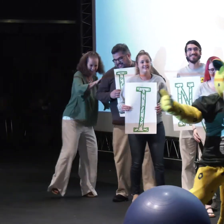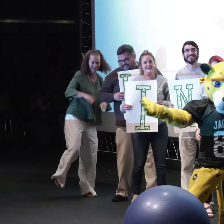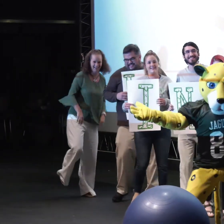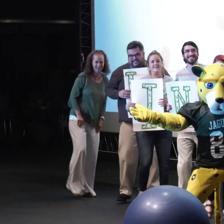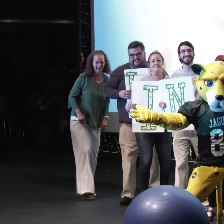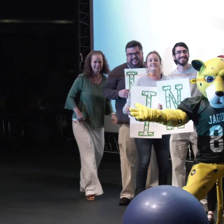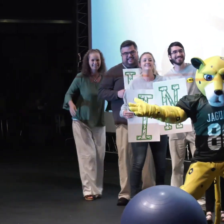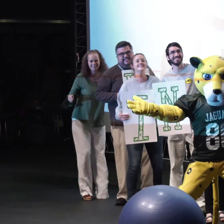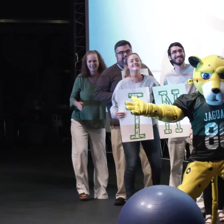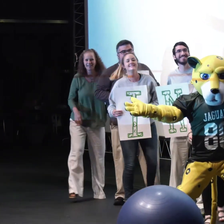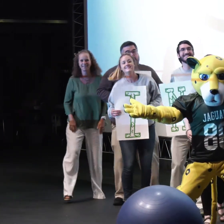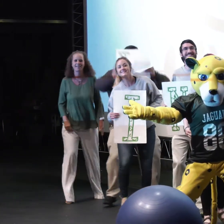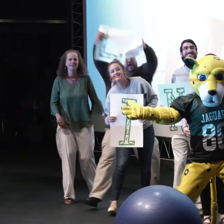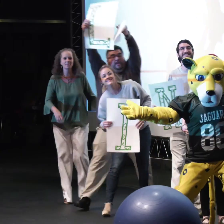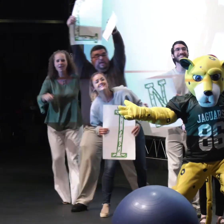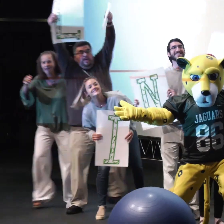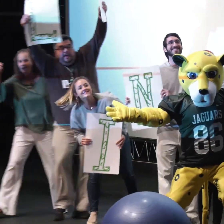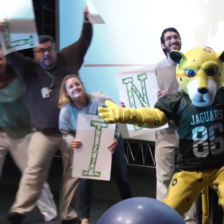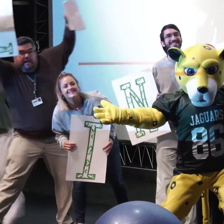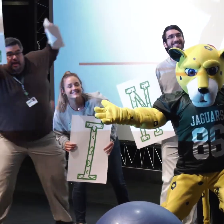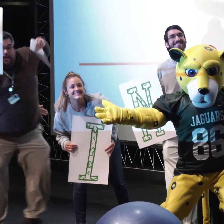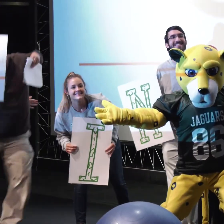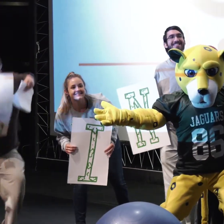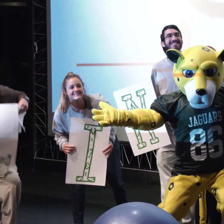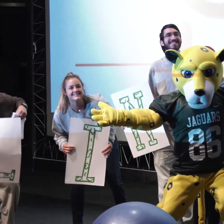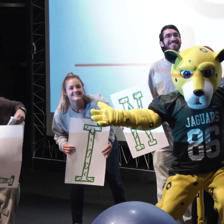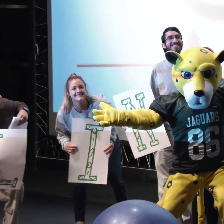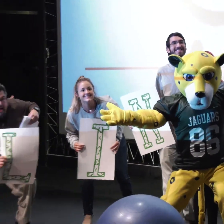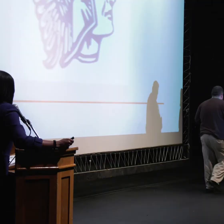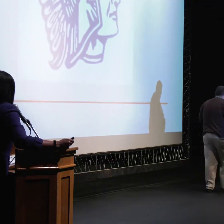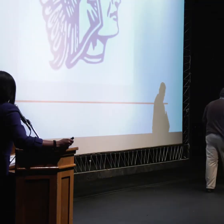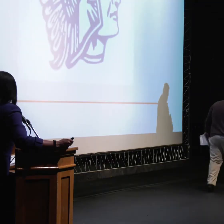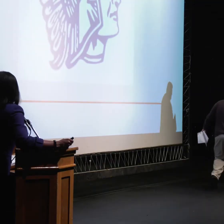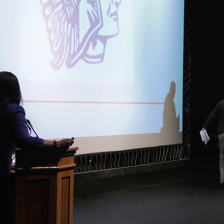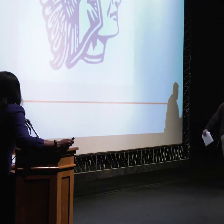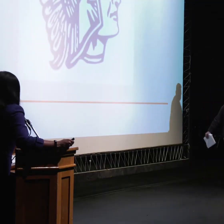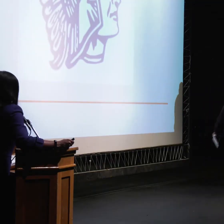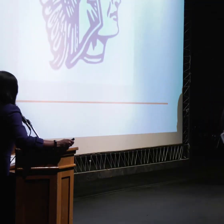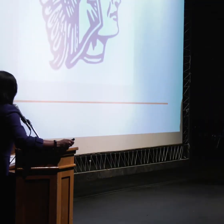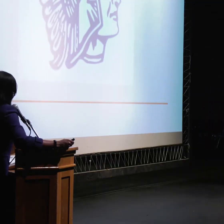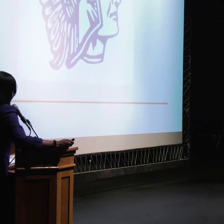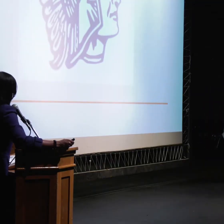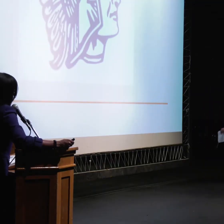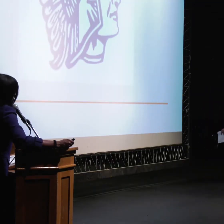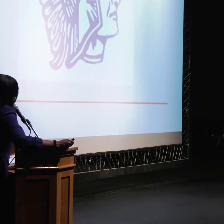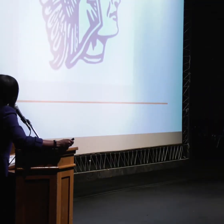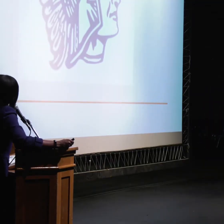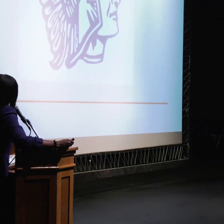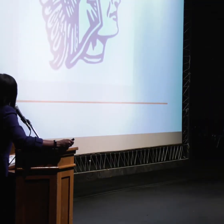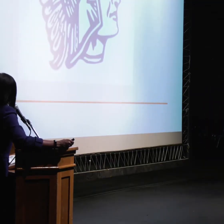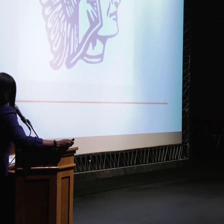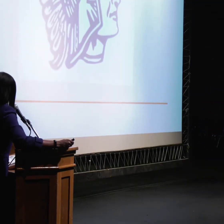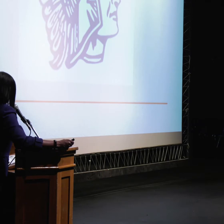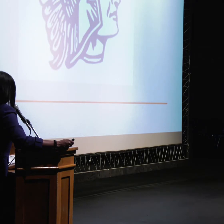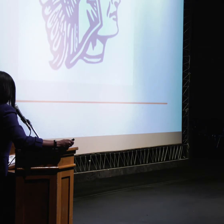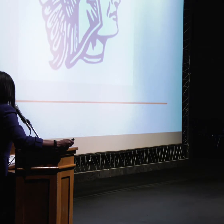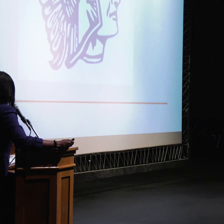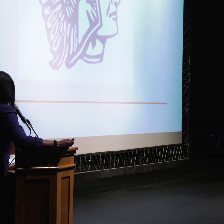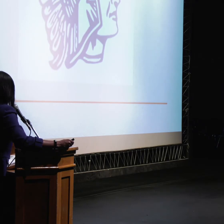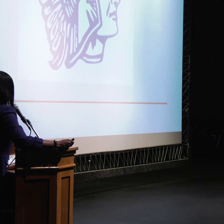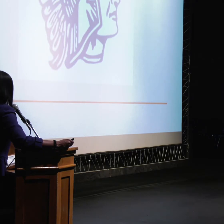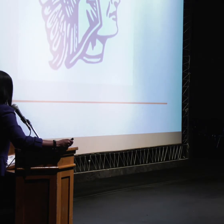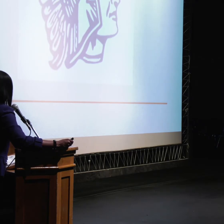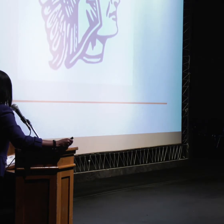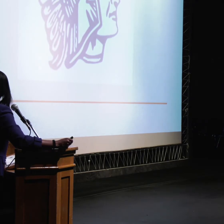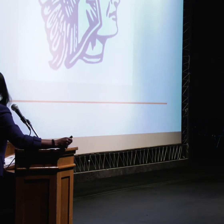New assistant principal Kathy Dills on the team. We have Mr. Matt Mason and